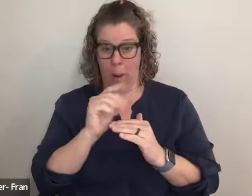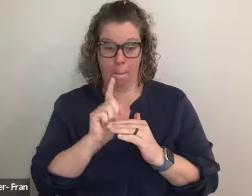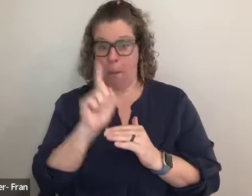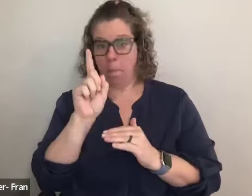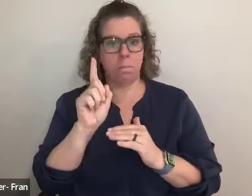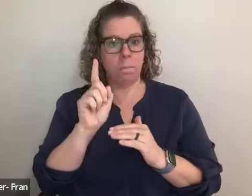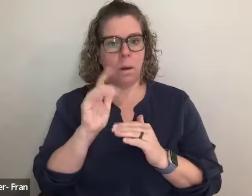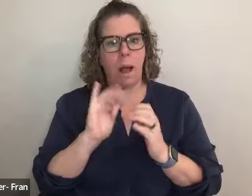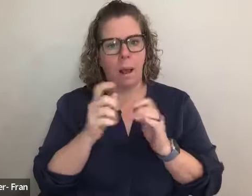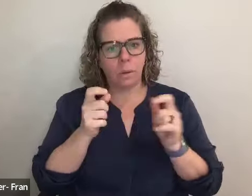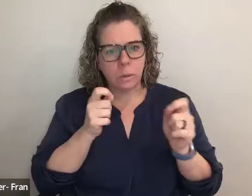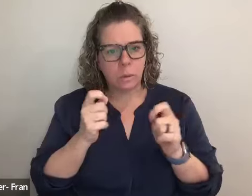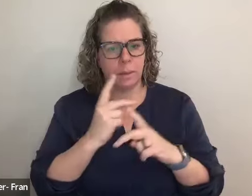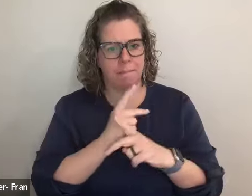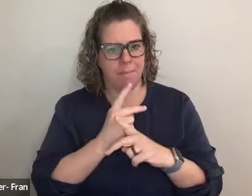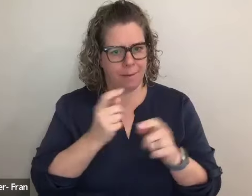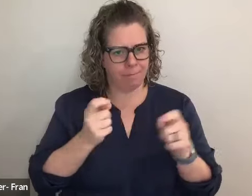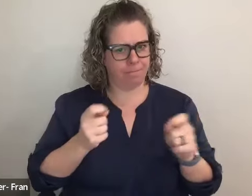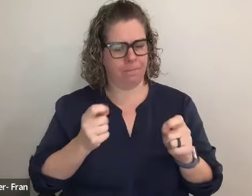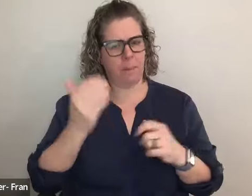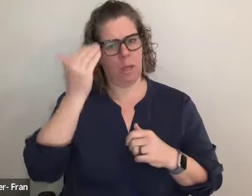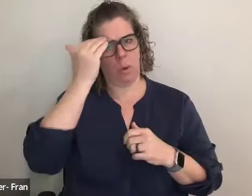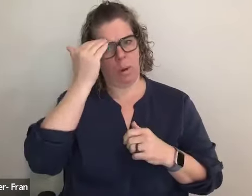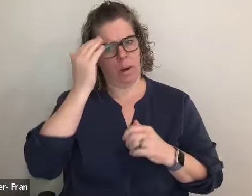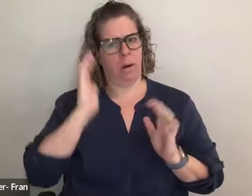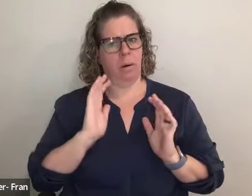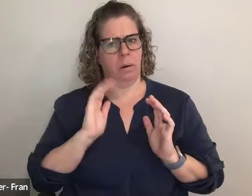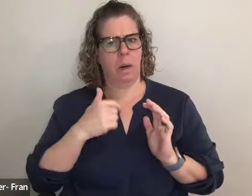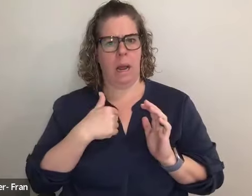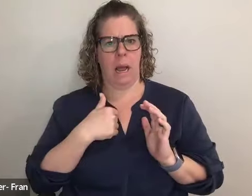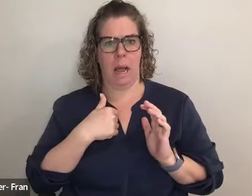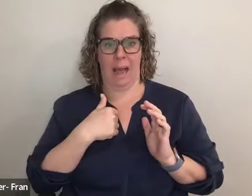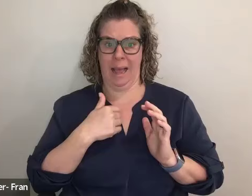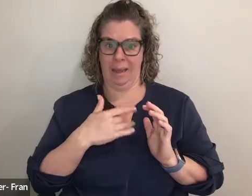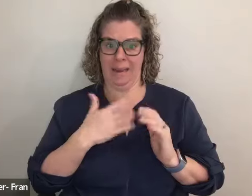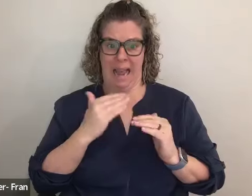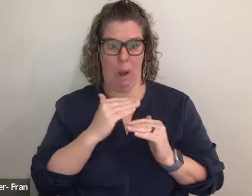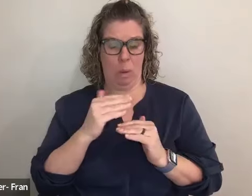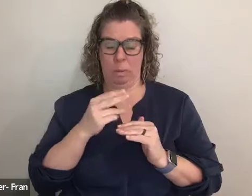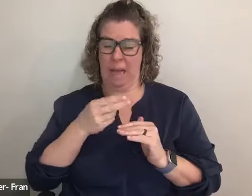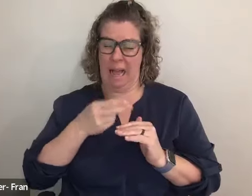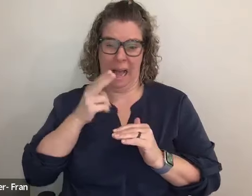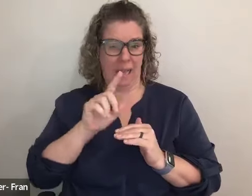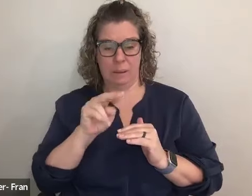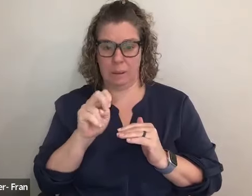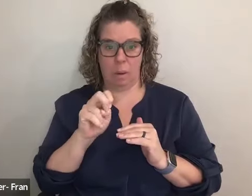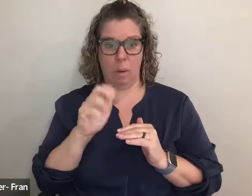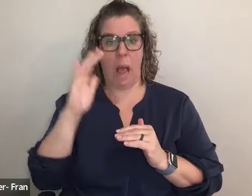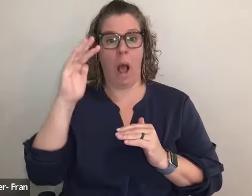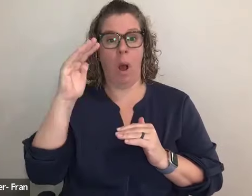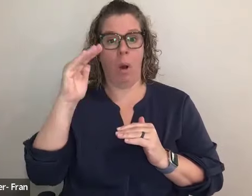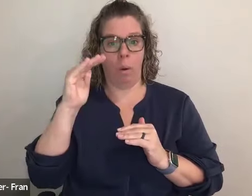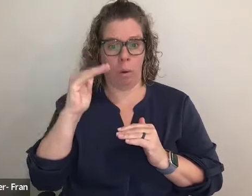those emotions and be aware, okay, I'm in a high zone. I need to use my skills to get back into